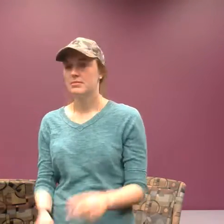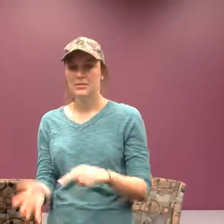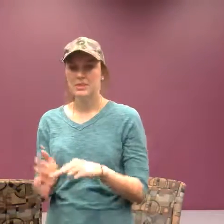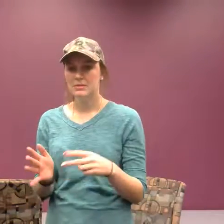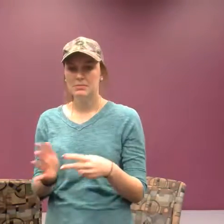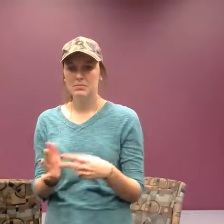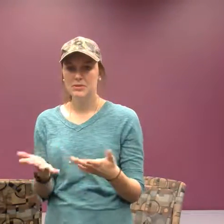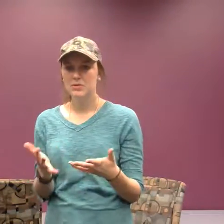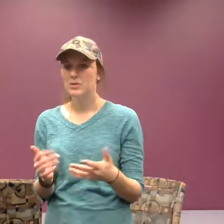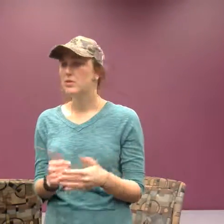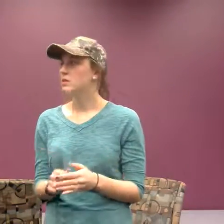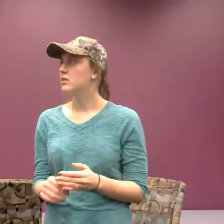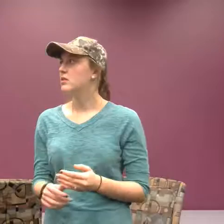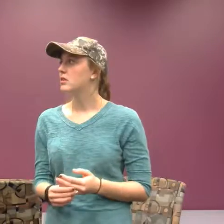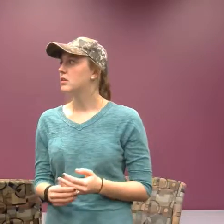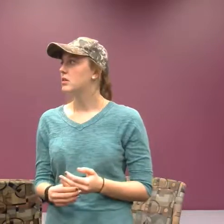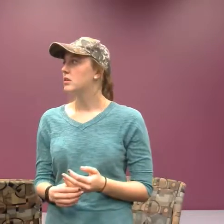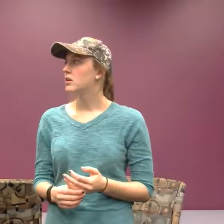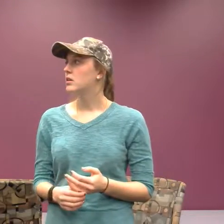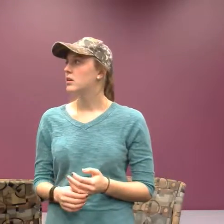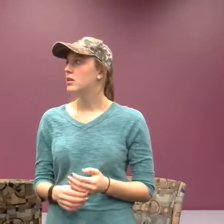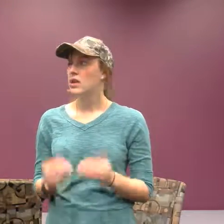There you go. Very good. Very good.